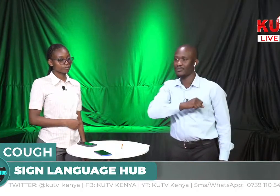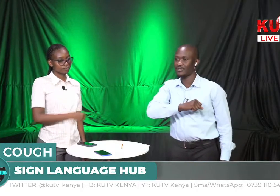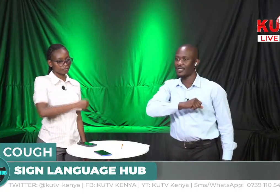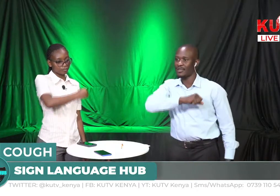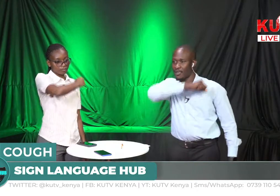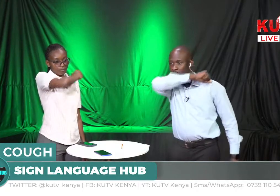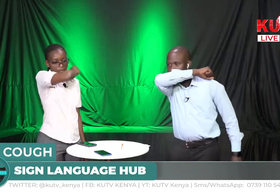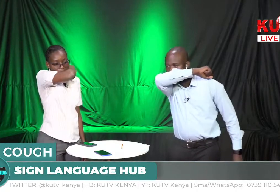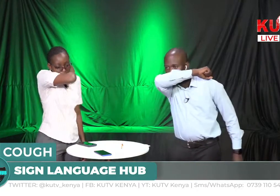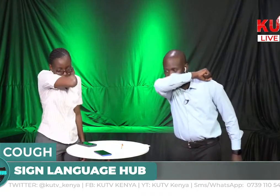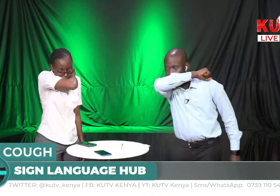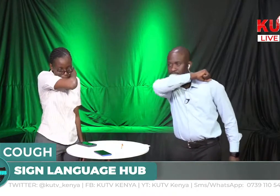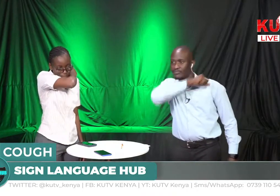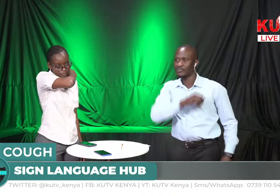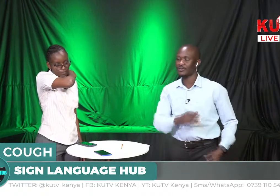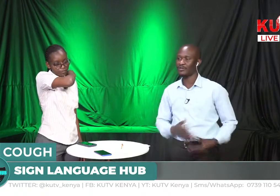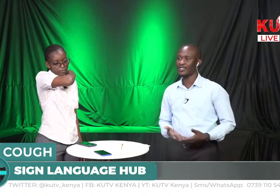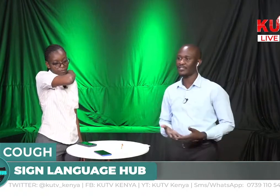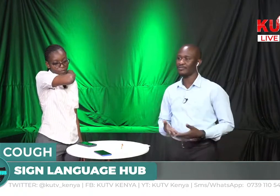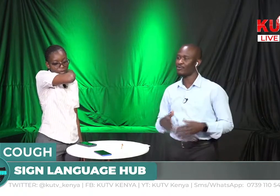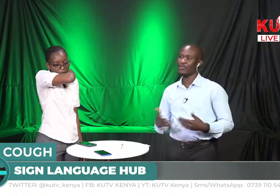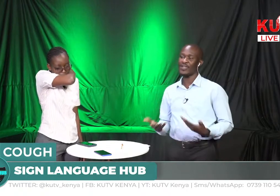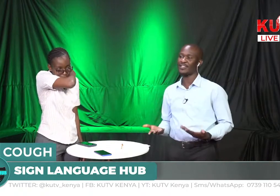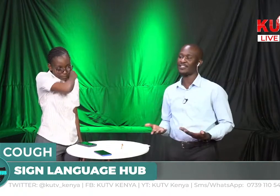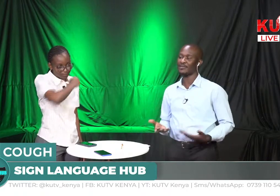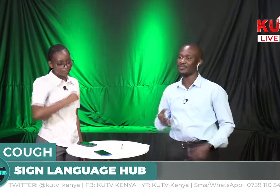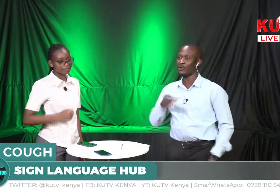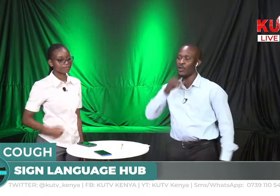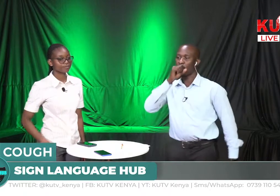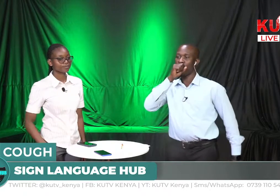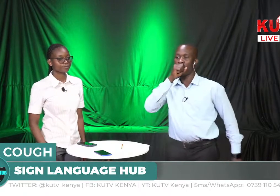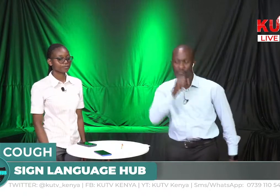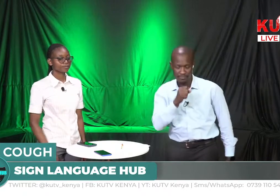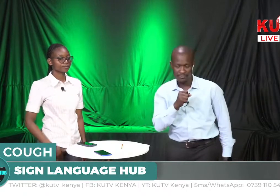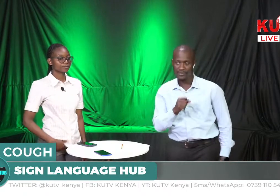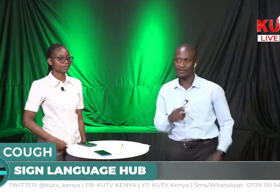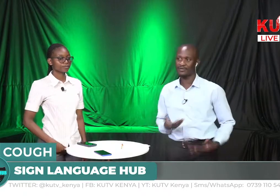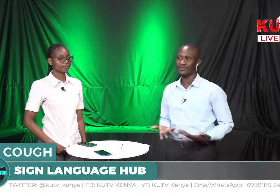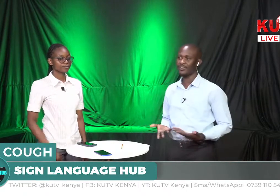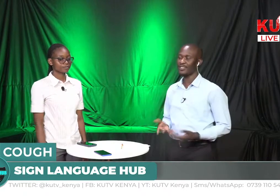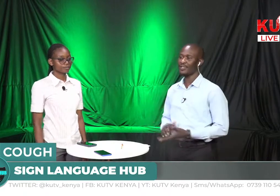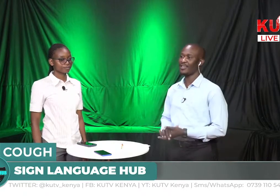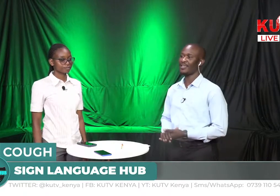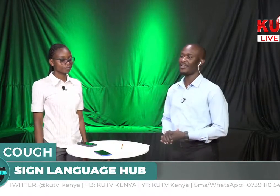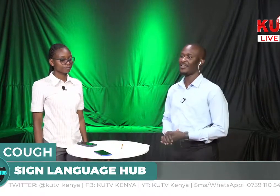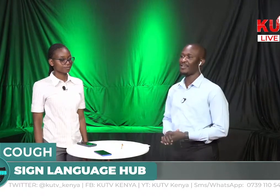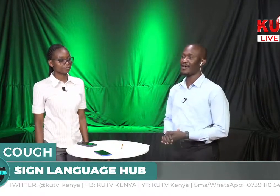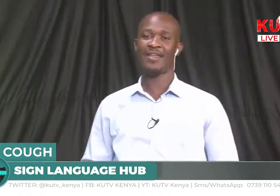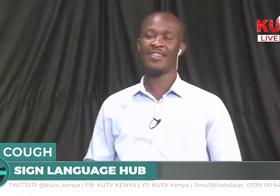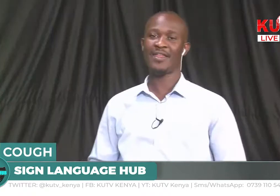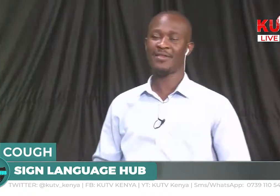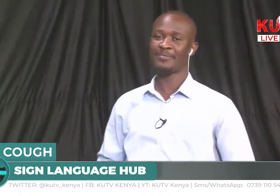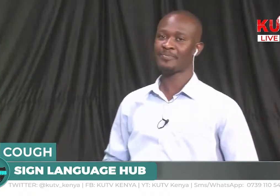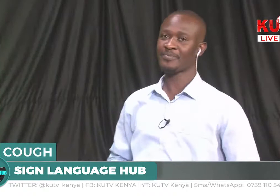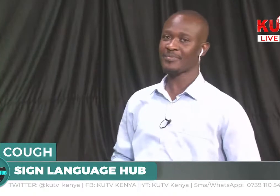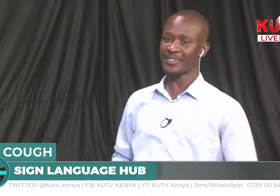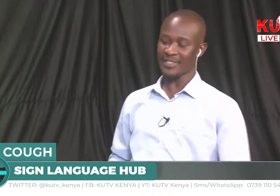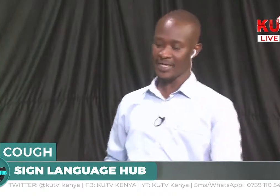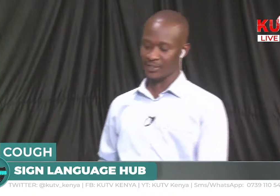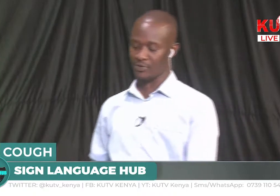sorry, all right? Both are the same. So, see? And then let's